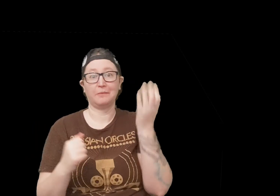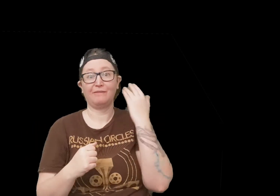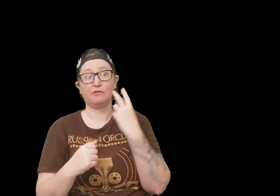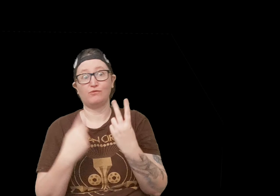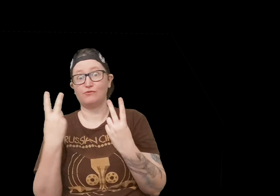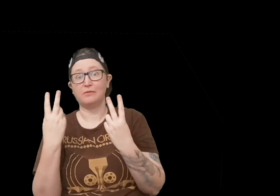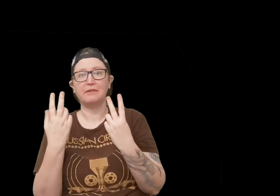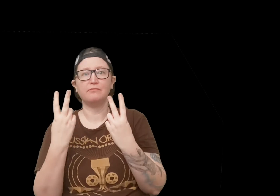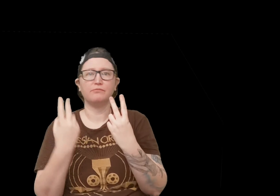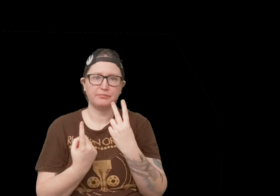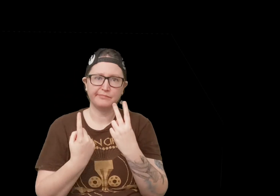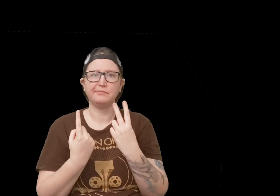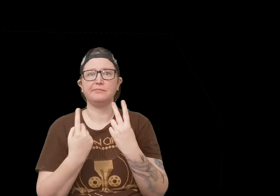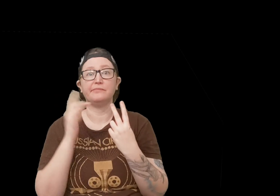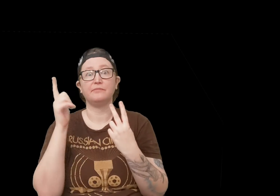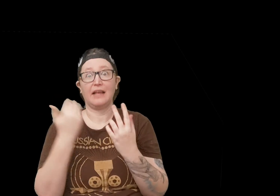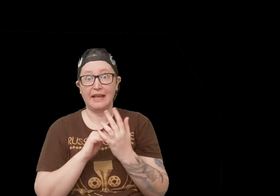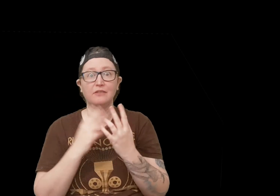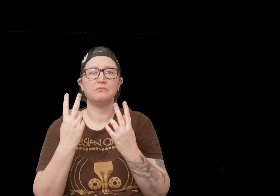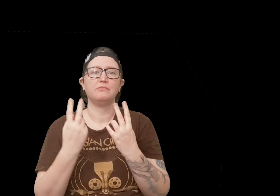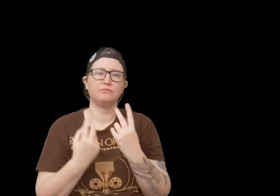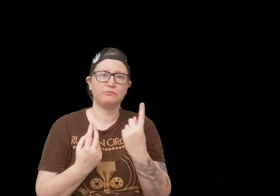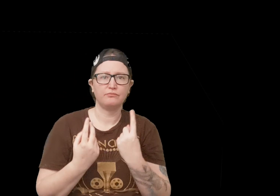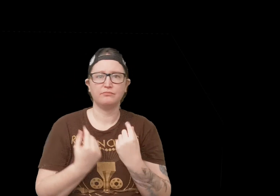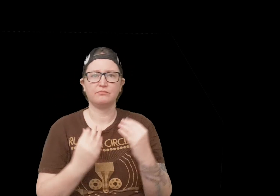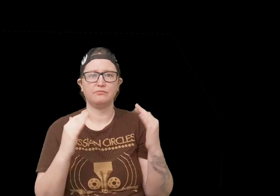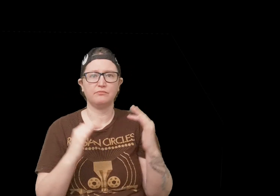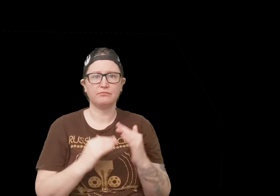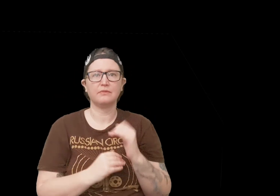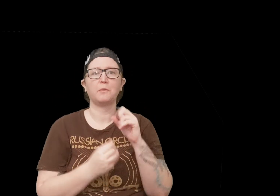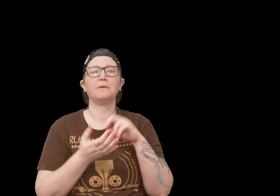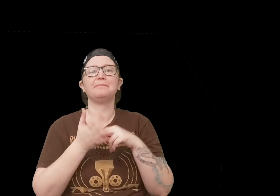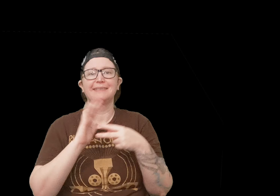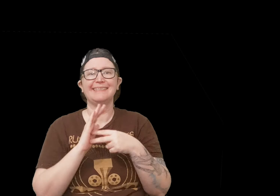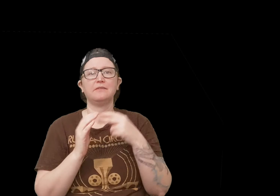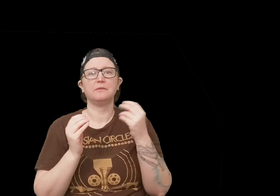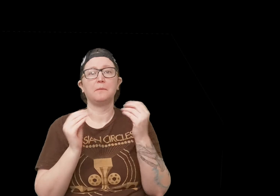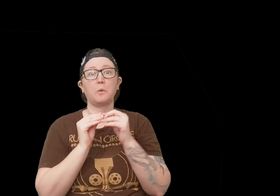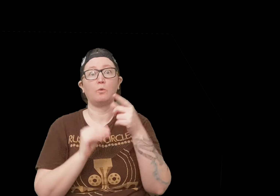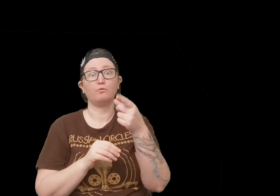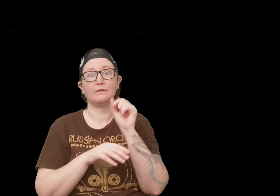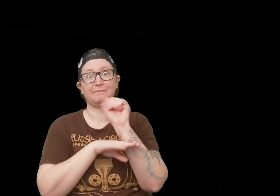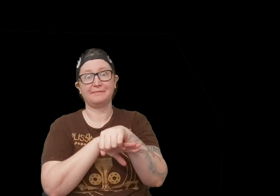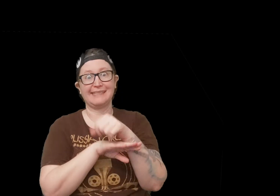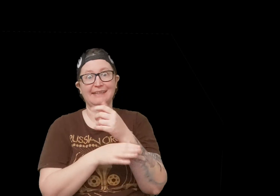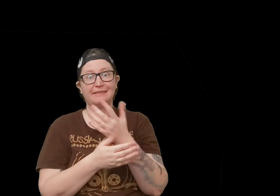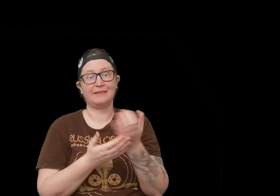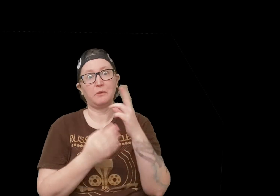for that level. So before it was like 2 and 2, now it's 2 and 1, or 1 and 1. So meaning that the more